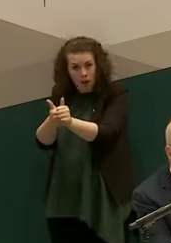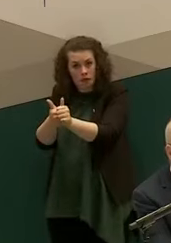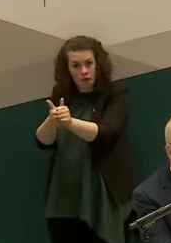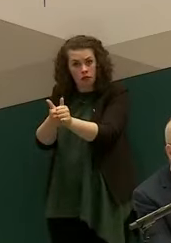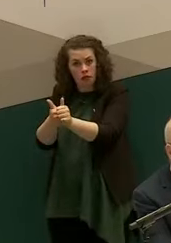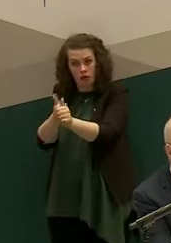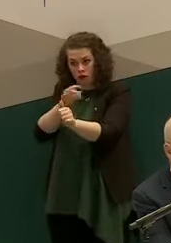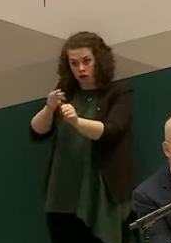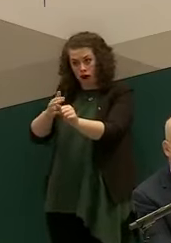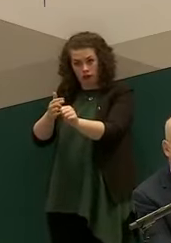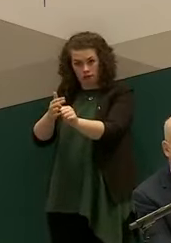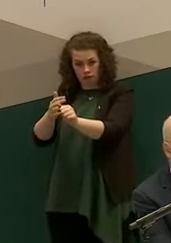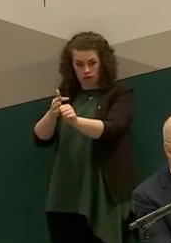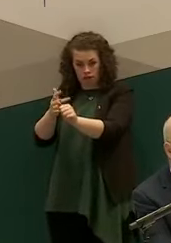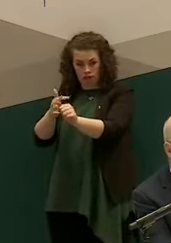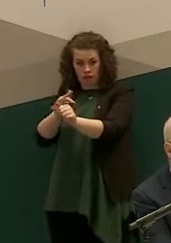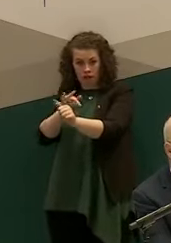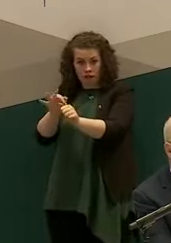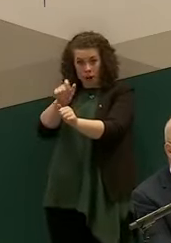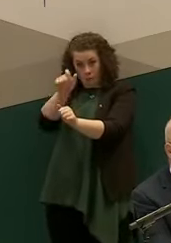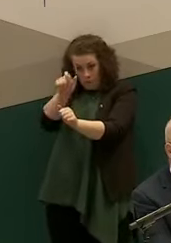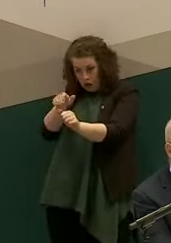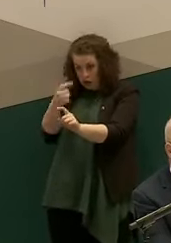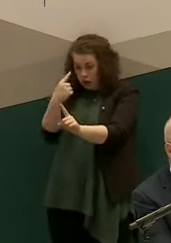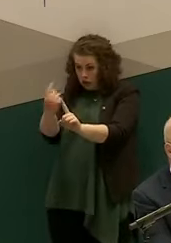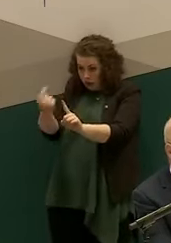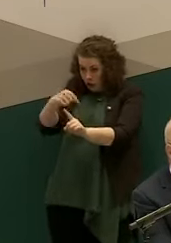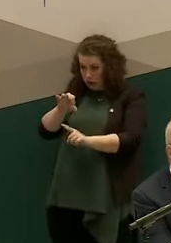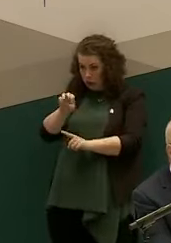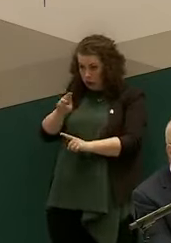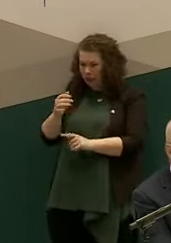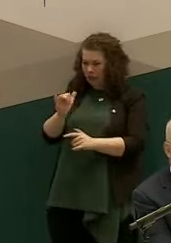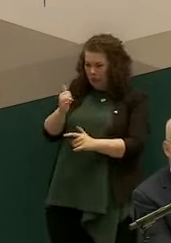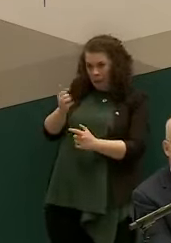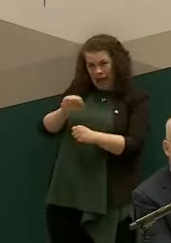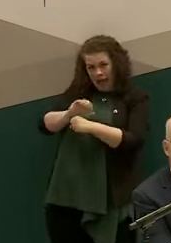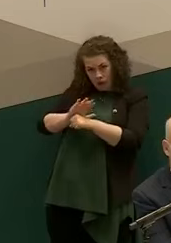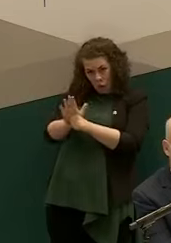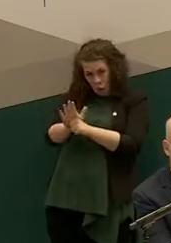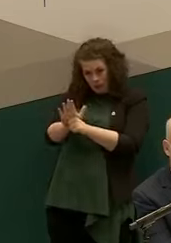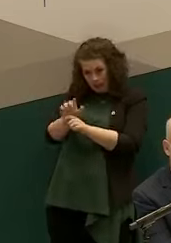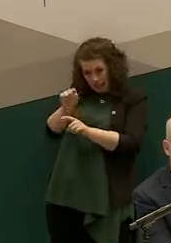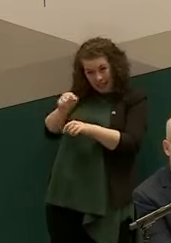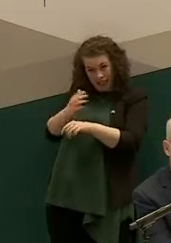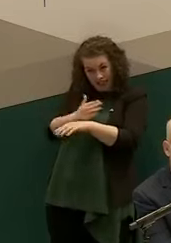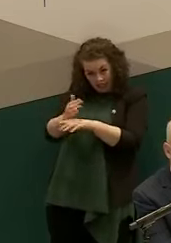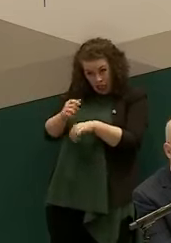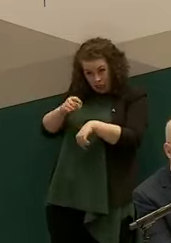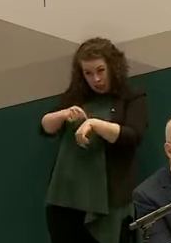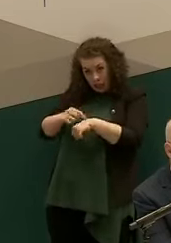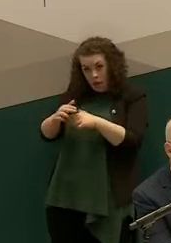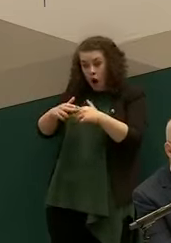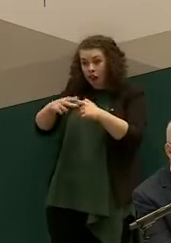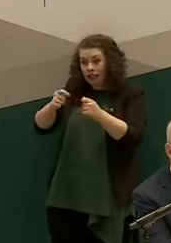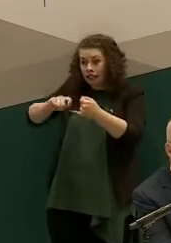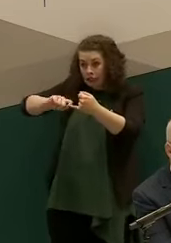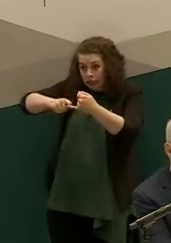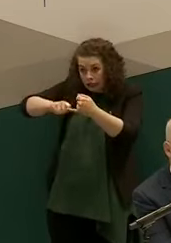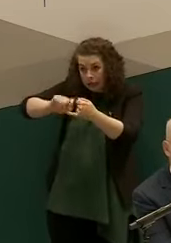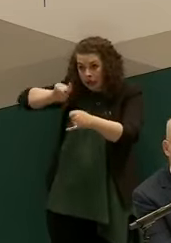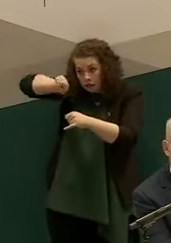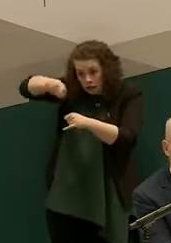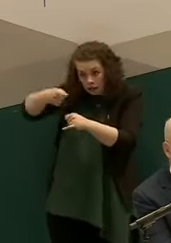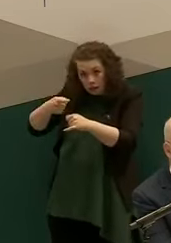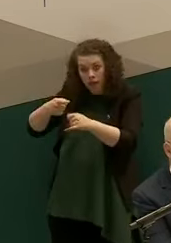the initial point of a person attending a GP or consulting with a GP, through to sampling capacity to take a